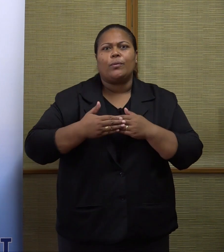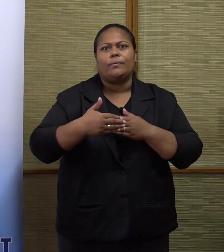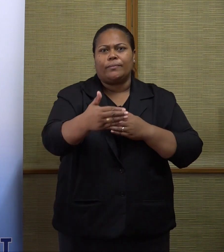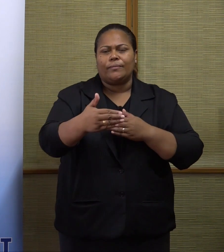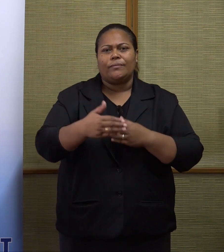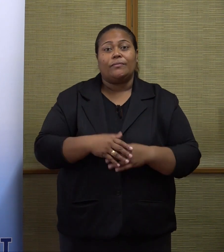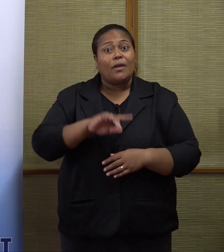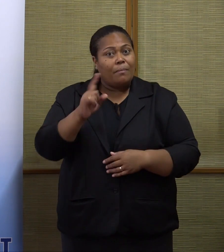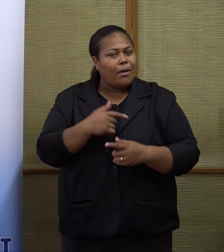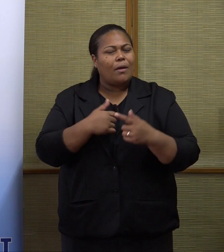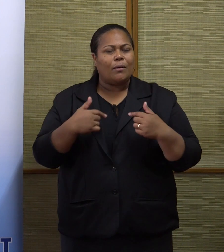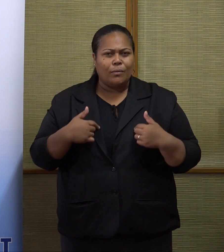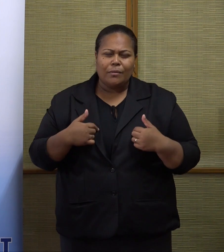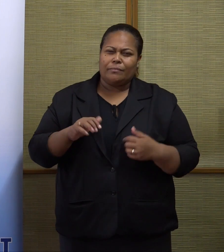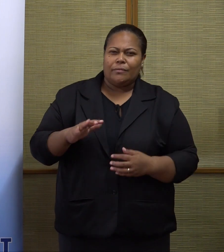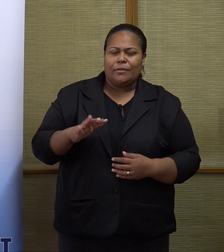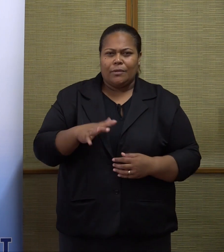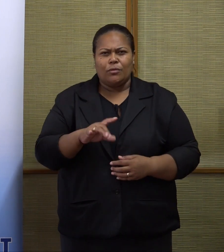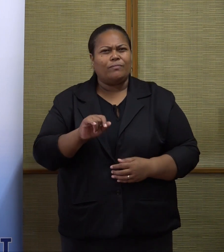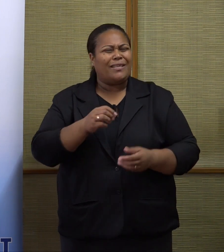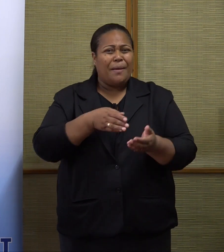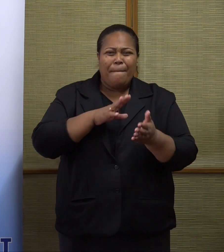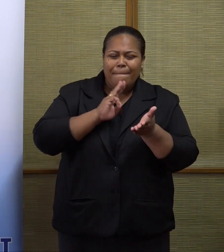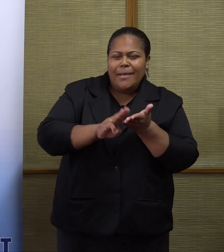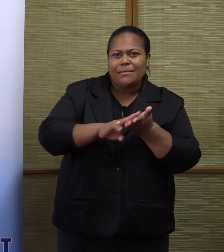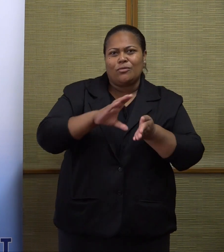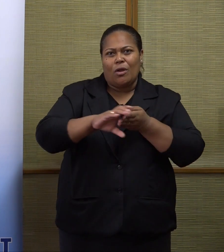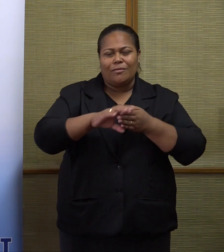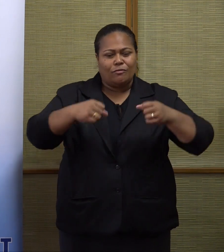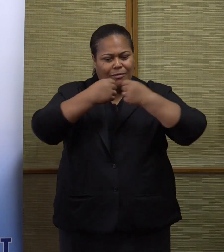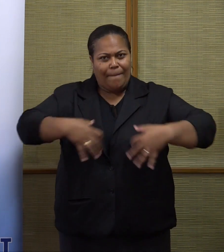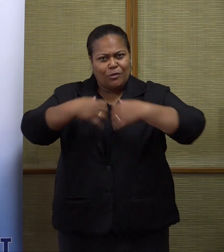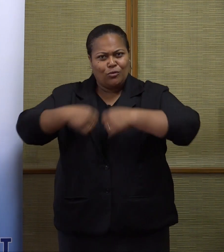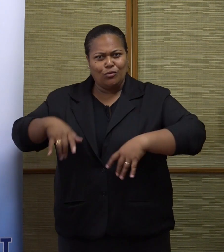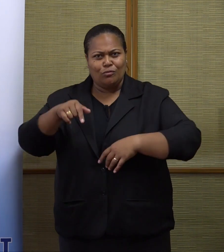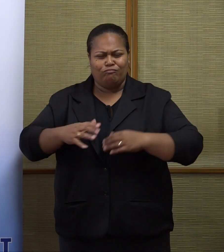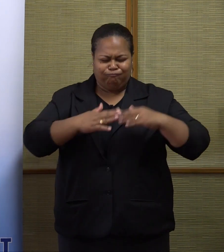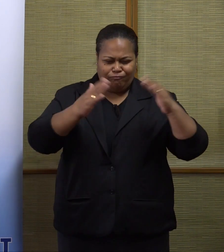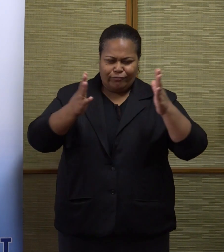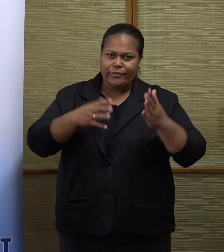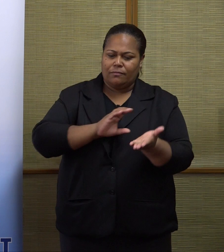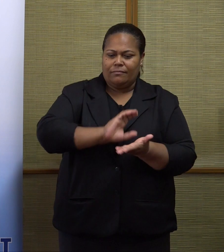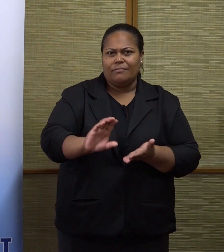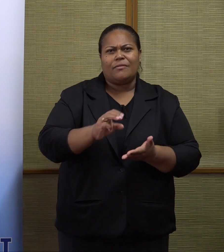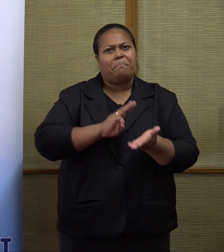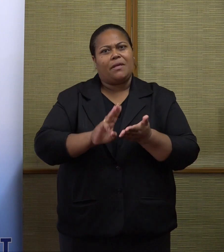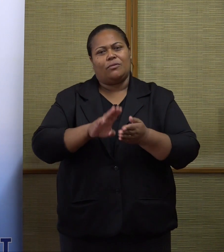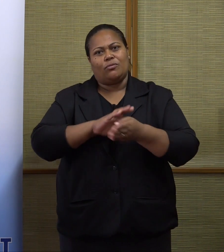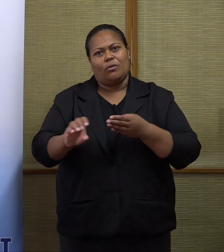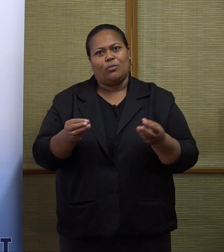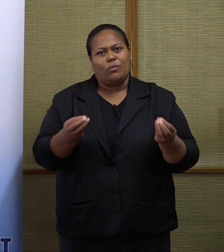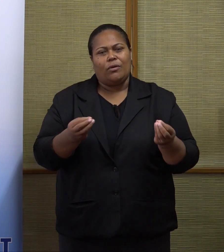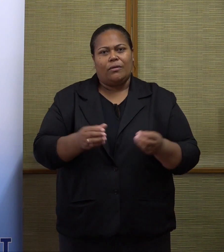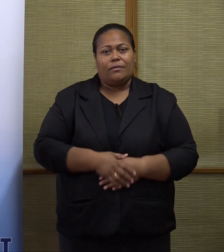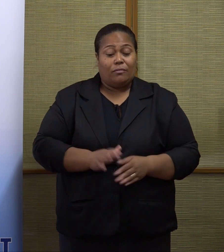we are likely looking at hundreds of millions of dollars in damages. In the meantime, our operational focus